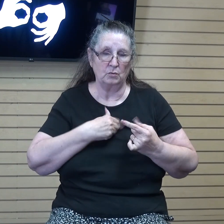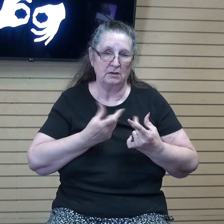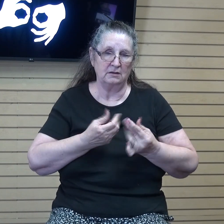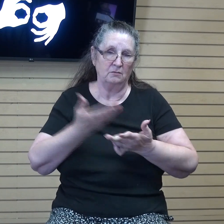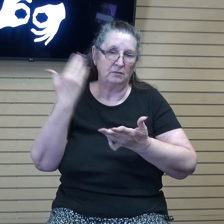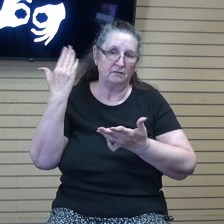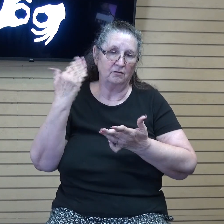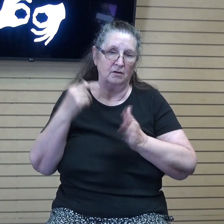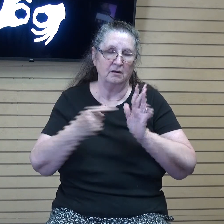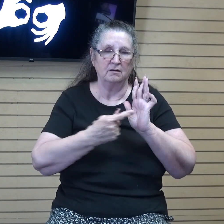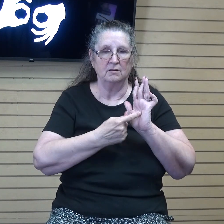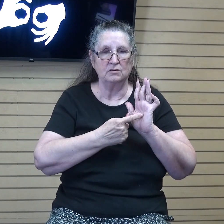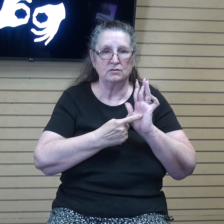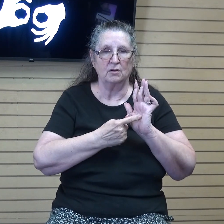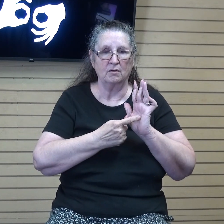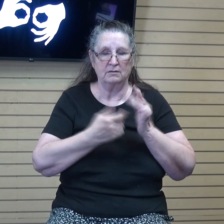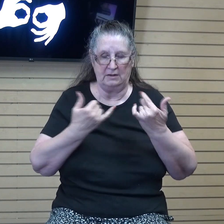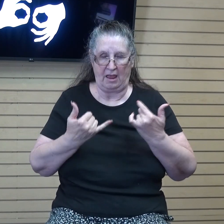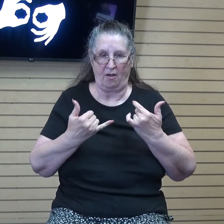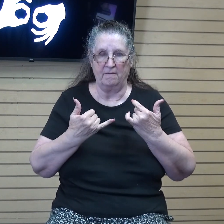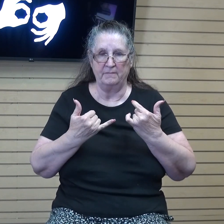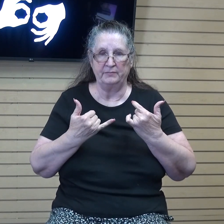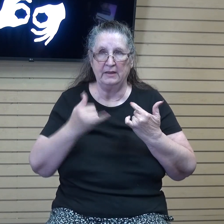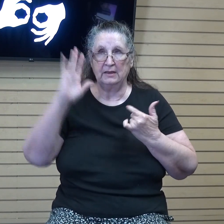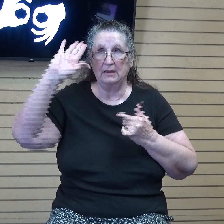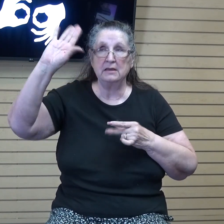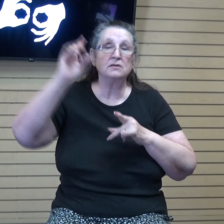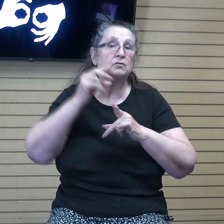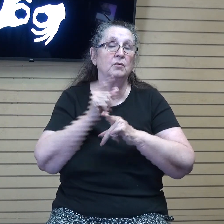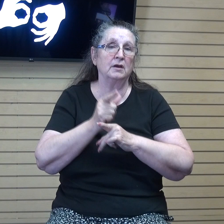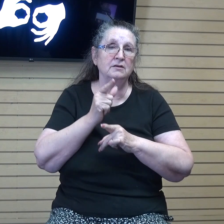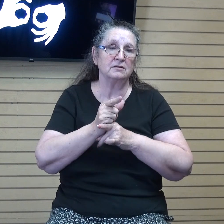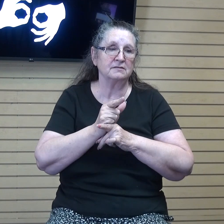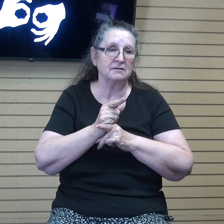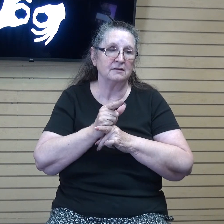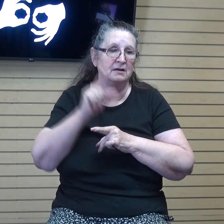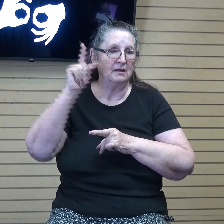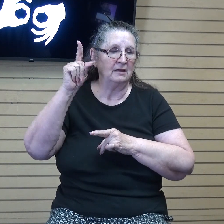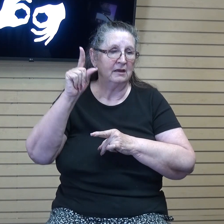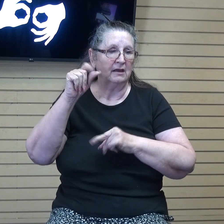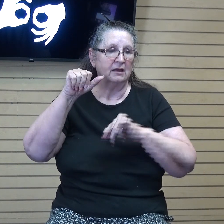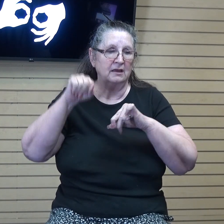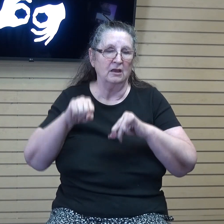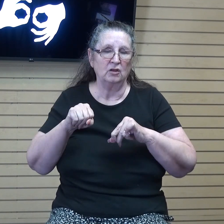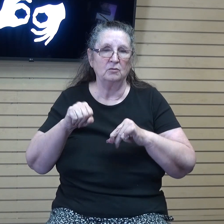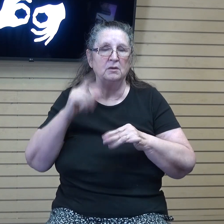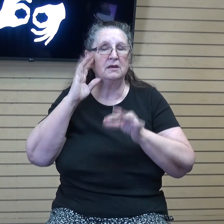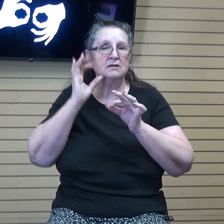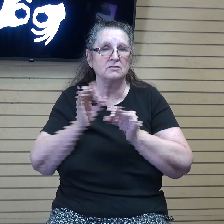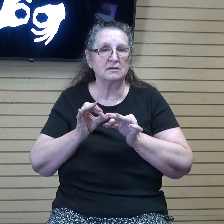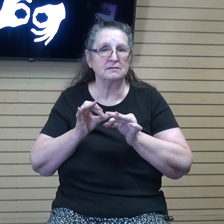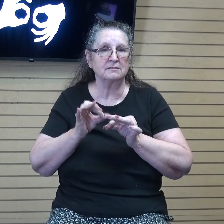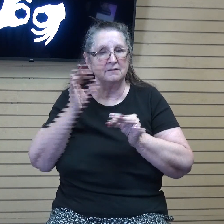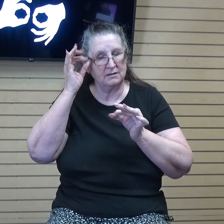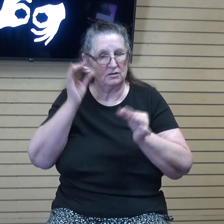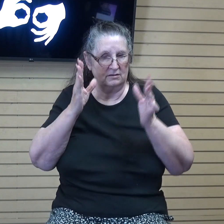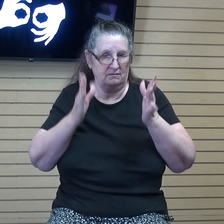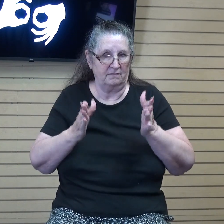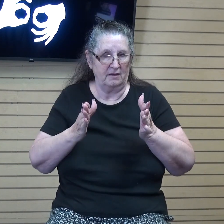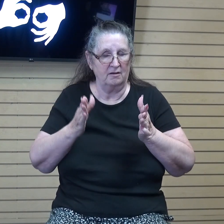demonstrate at the present time his righteousness, that he might be just and the justifier of the one who